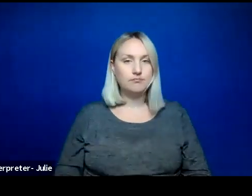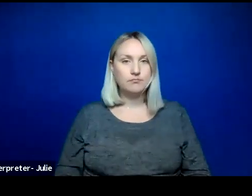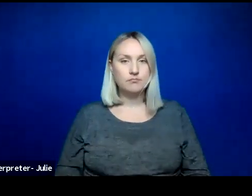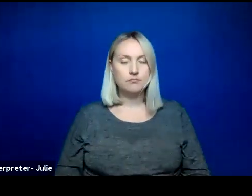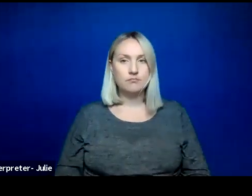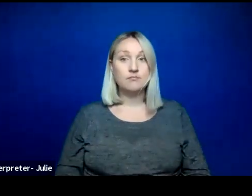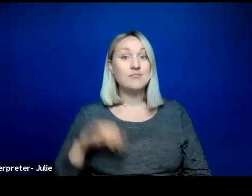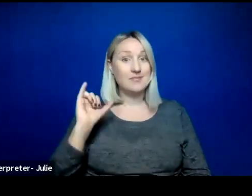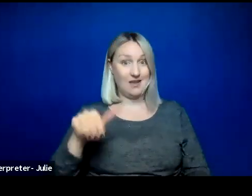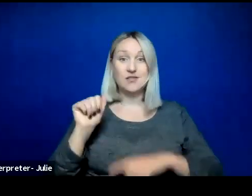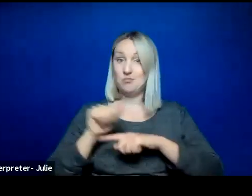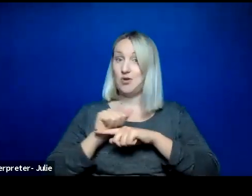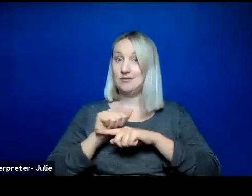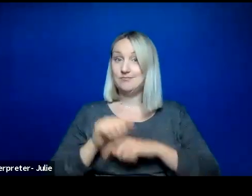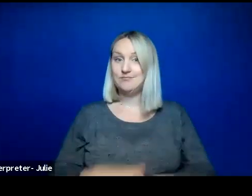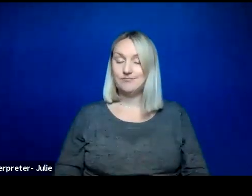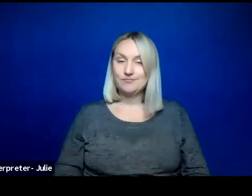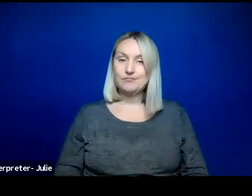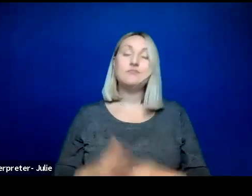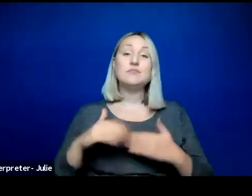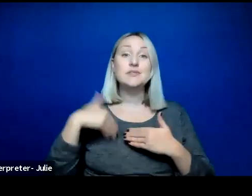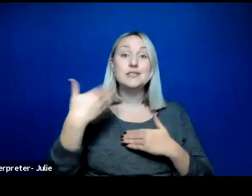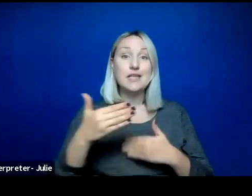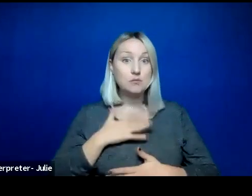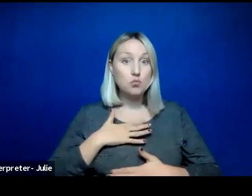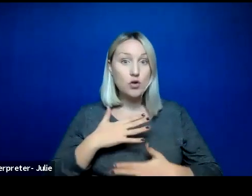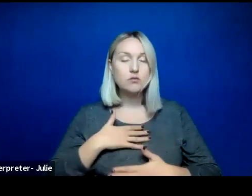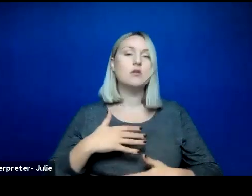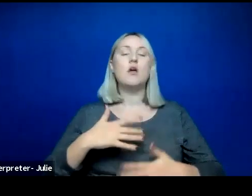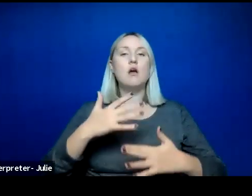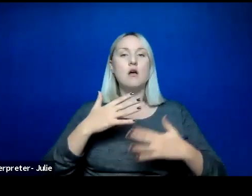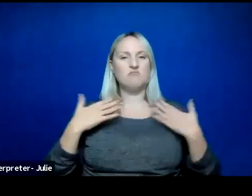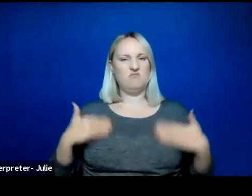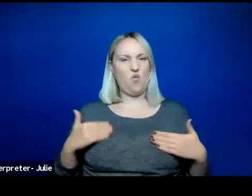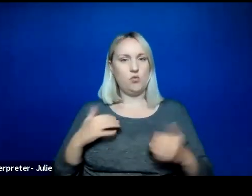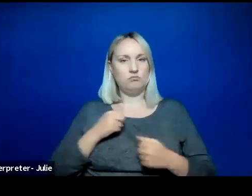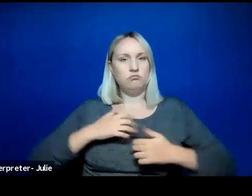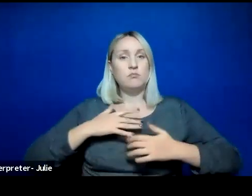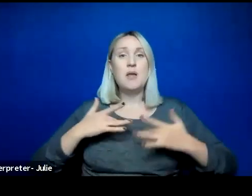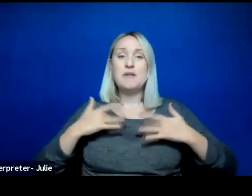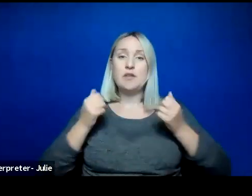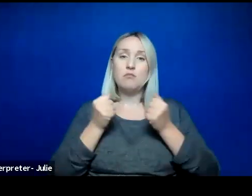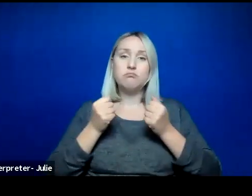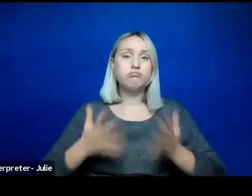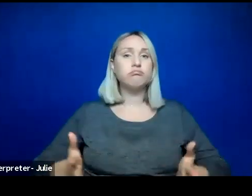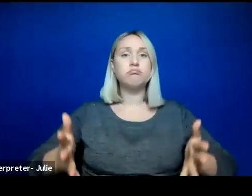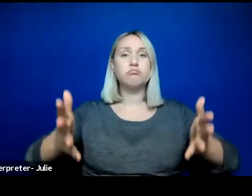That is the practice. So on this next breath, breathe forward and maybe stretch your arms out in front of